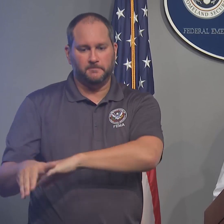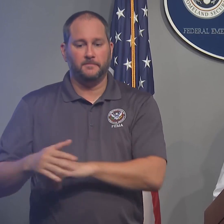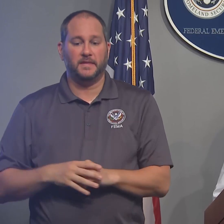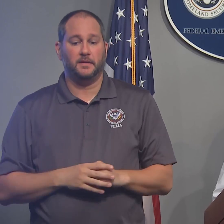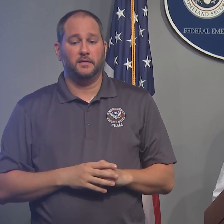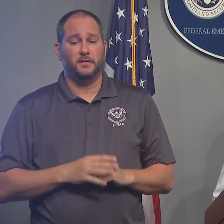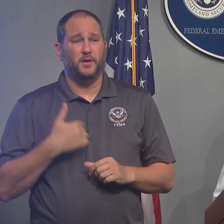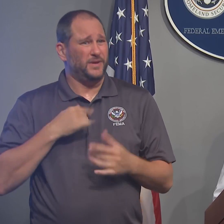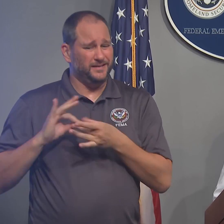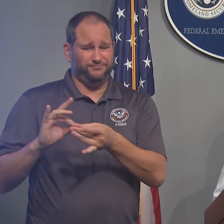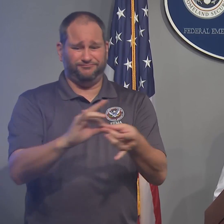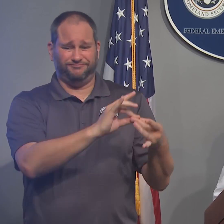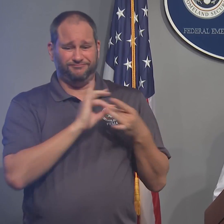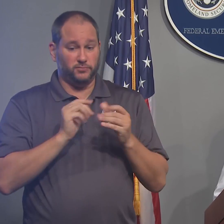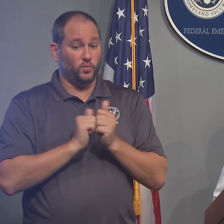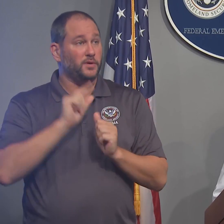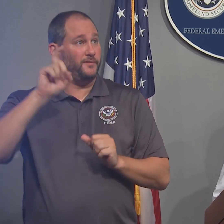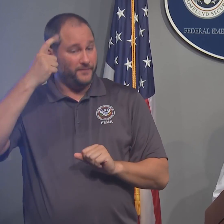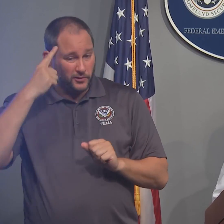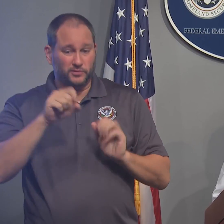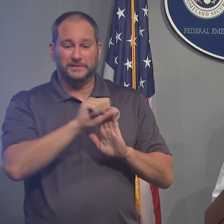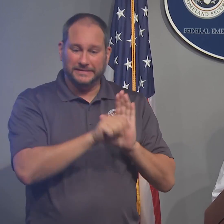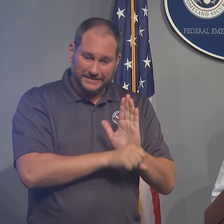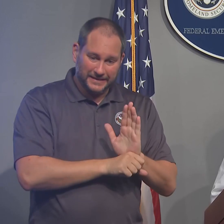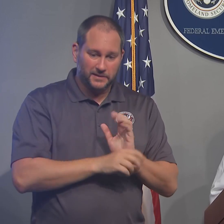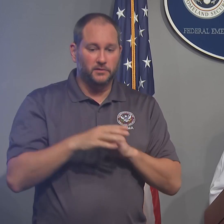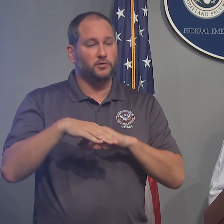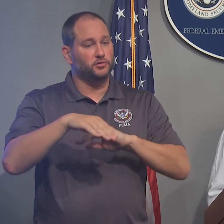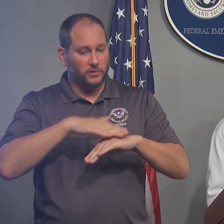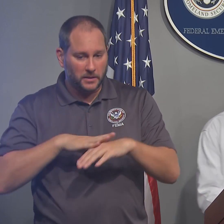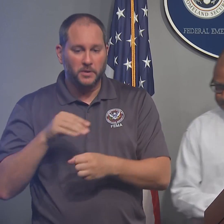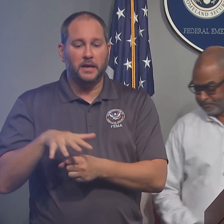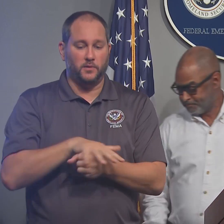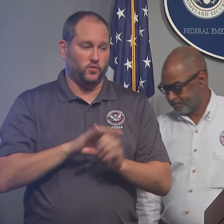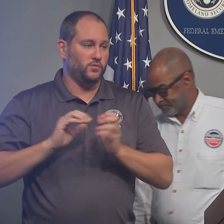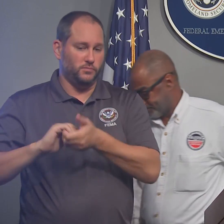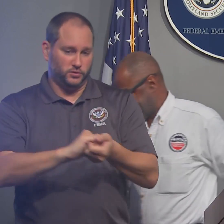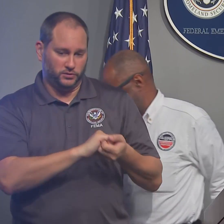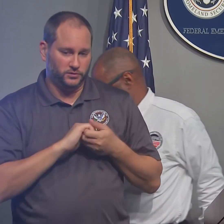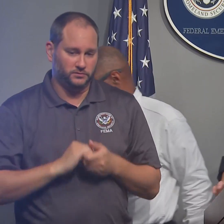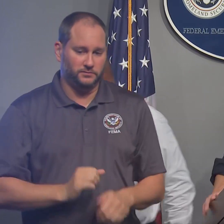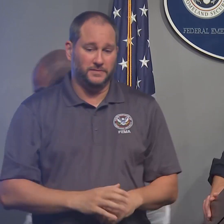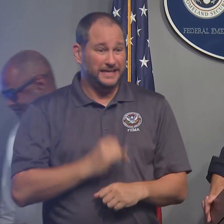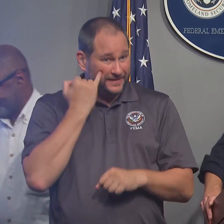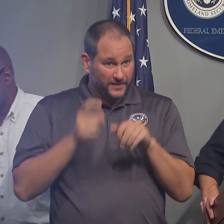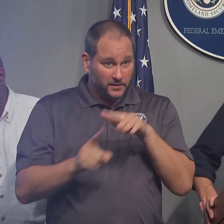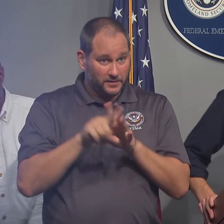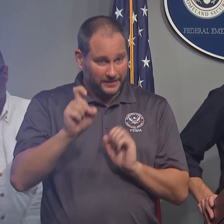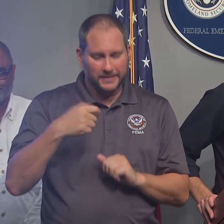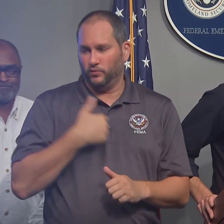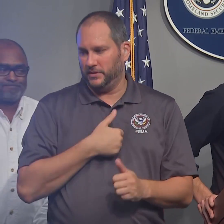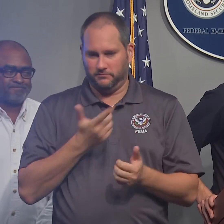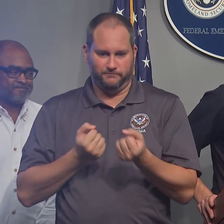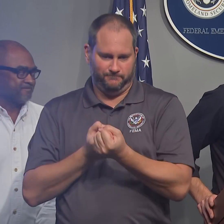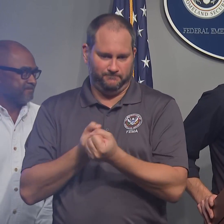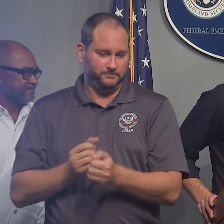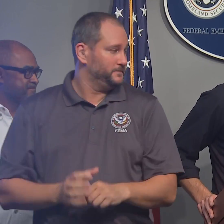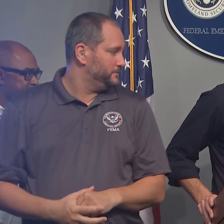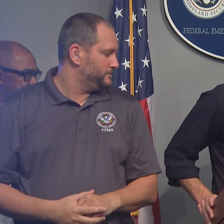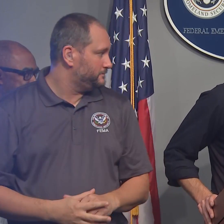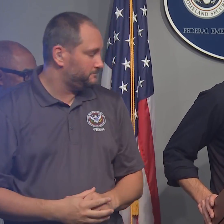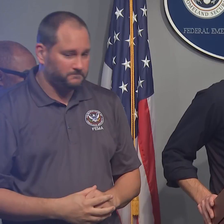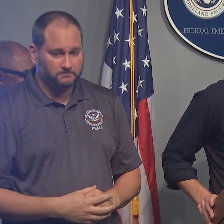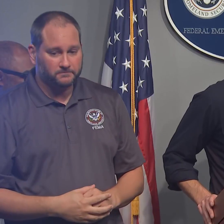state, tribal, and local government partners as needs arise. Thank you. And then last up, our FEMA Spanish